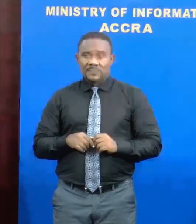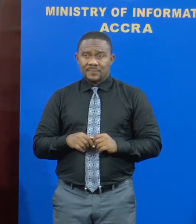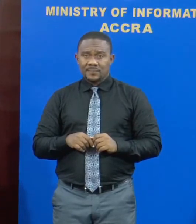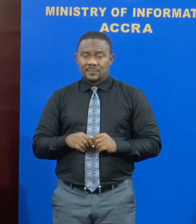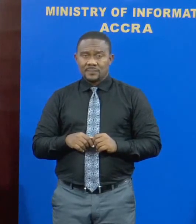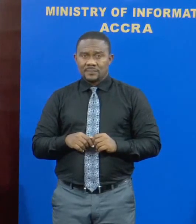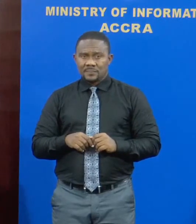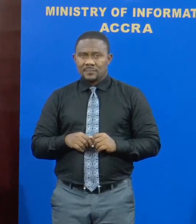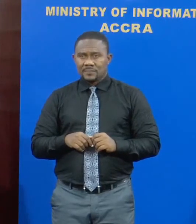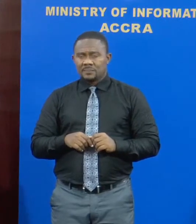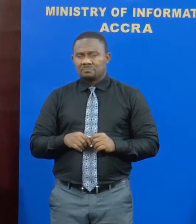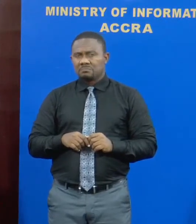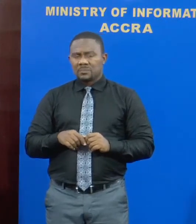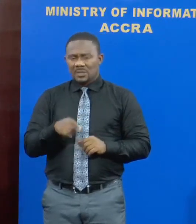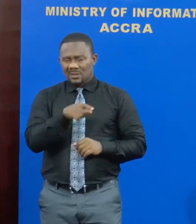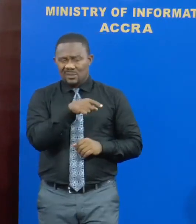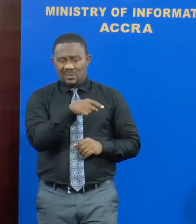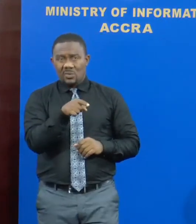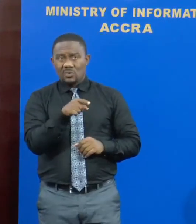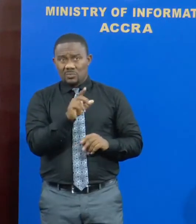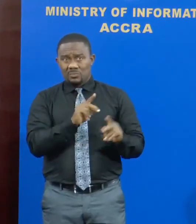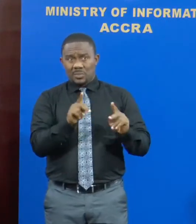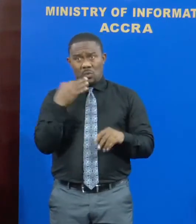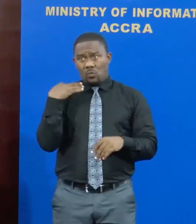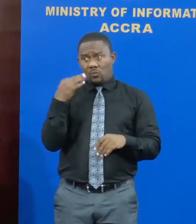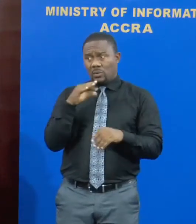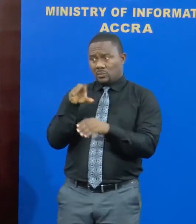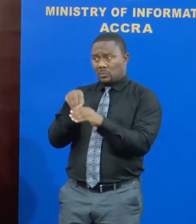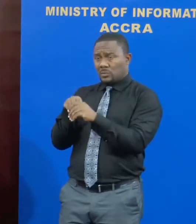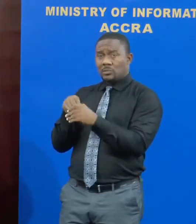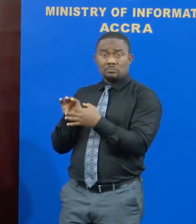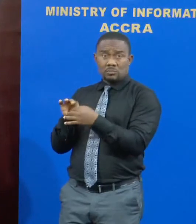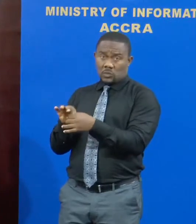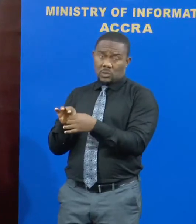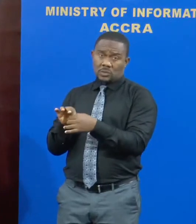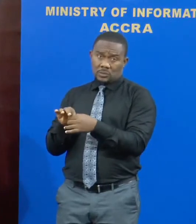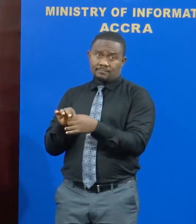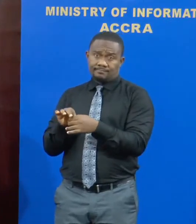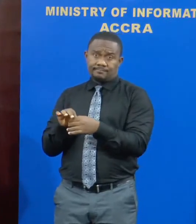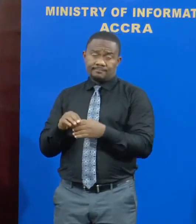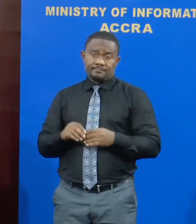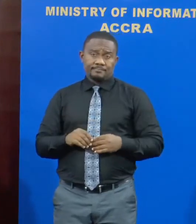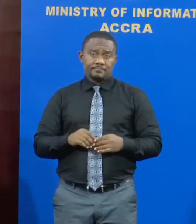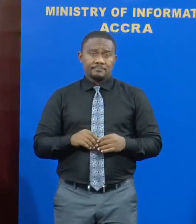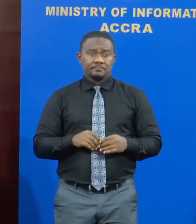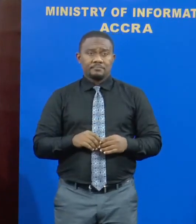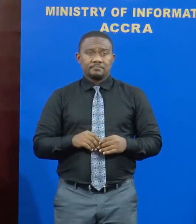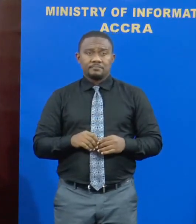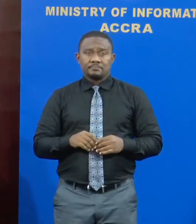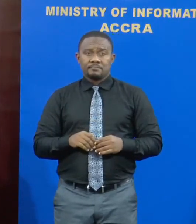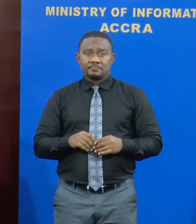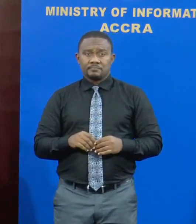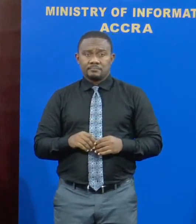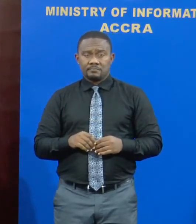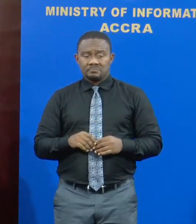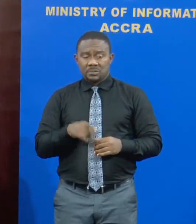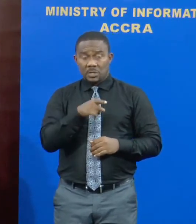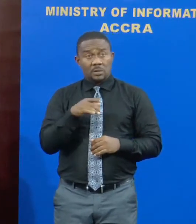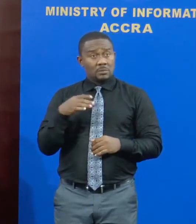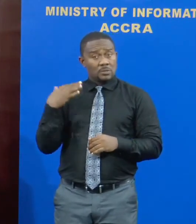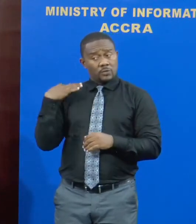with such class of people, it's a voluntary joining and voluntary